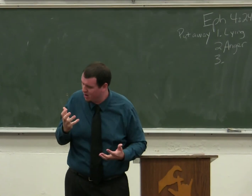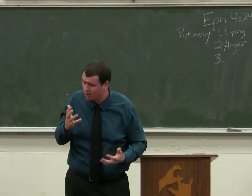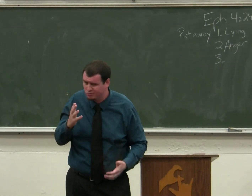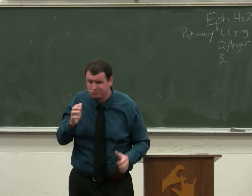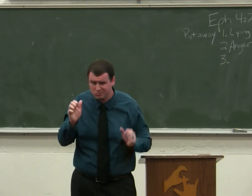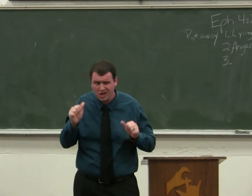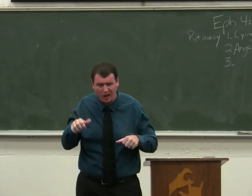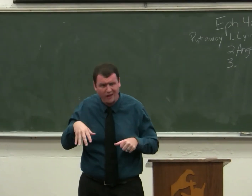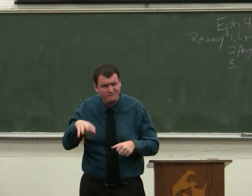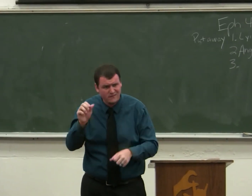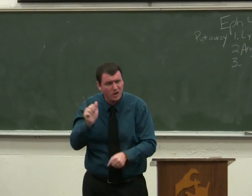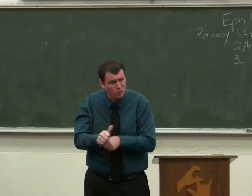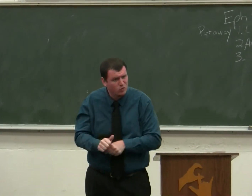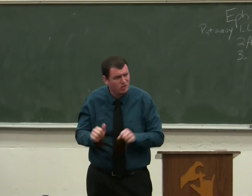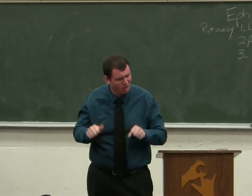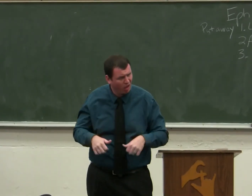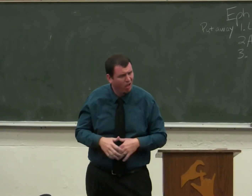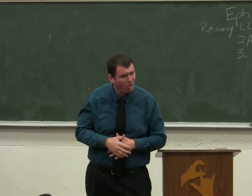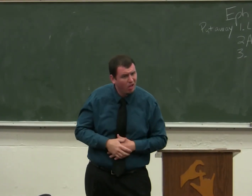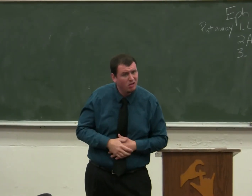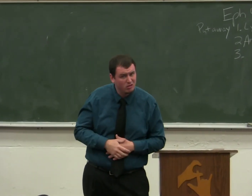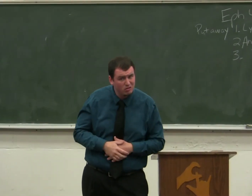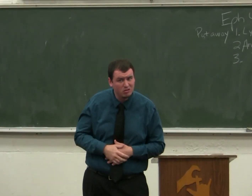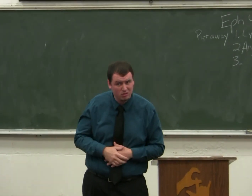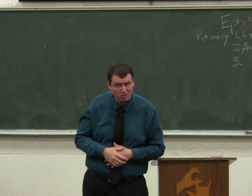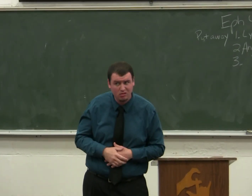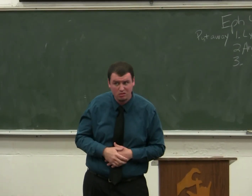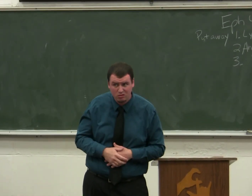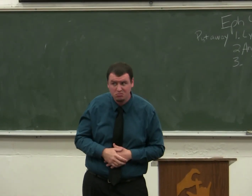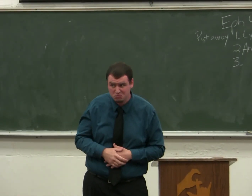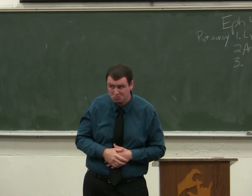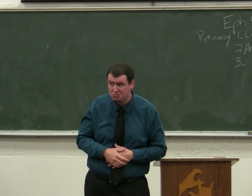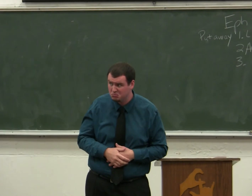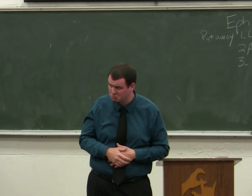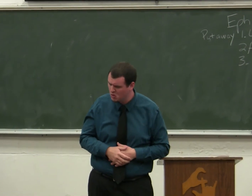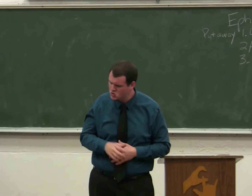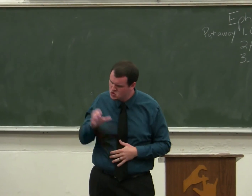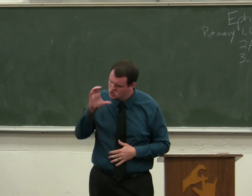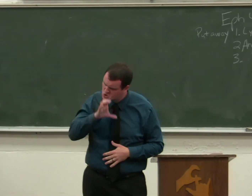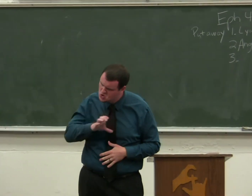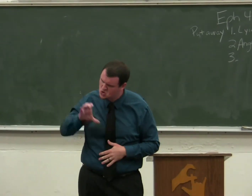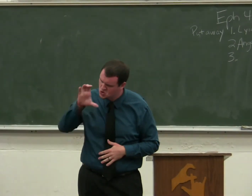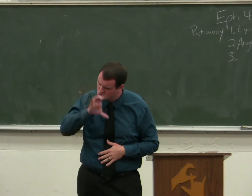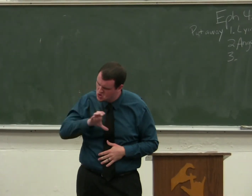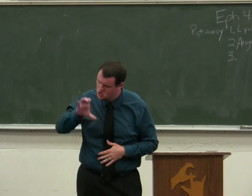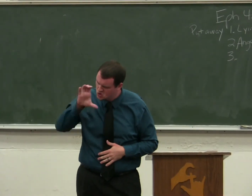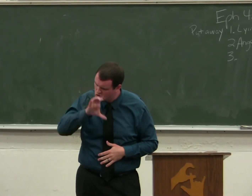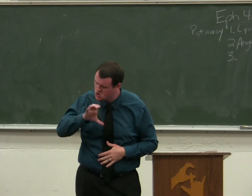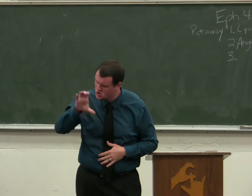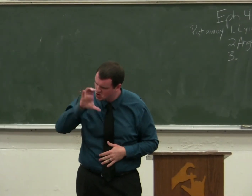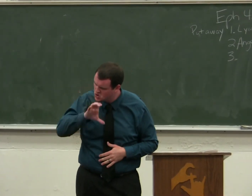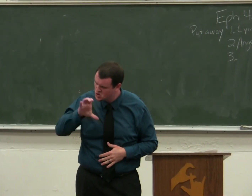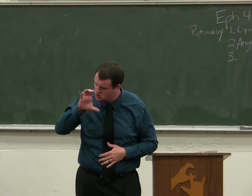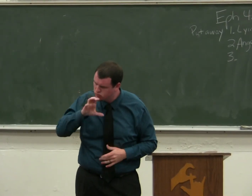But I've seen those who really want to find a job, they succeed in finding a job. They